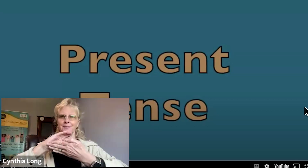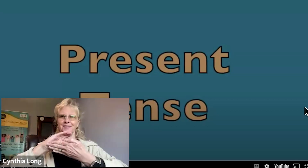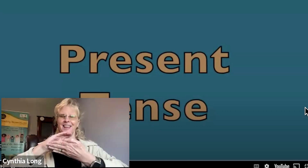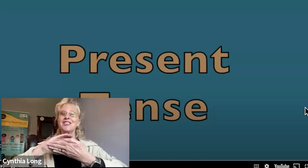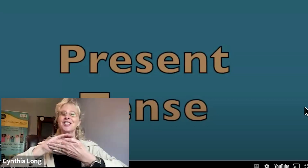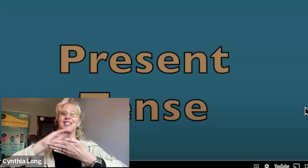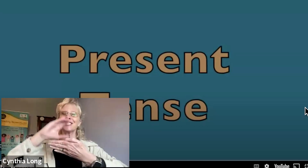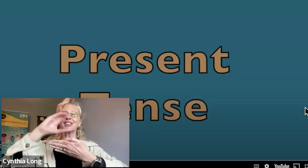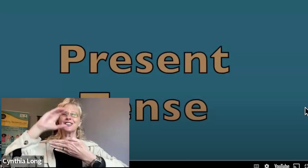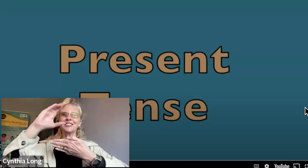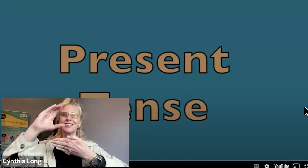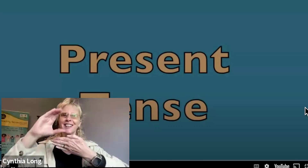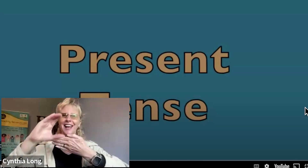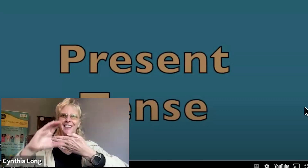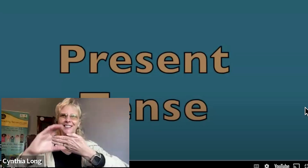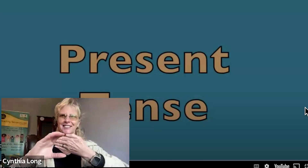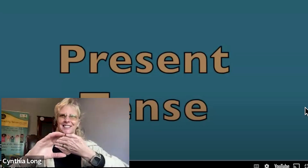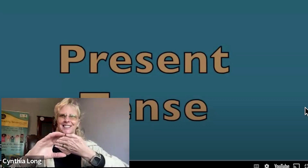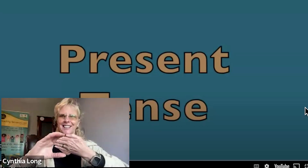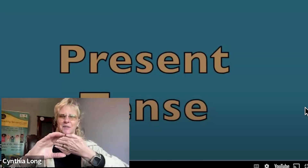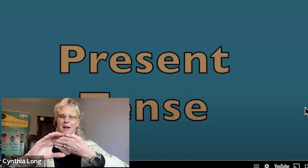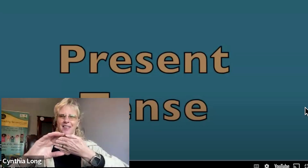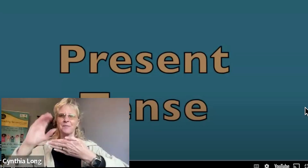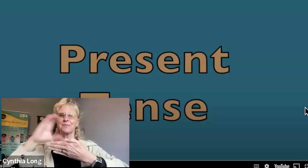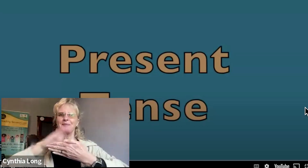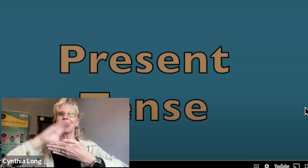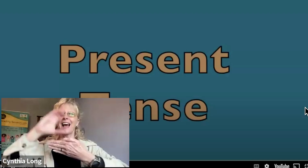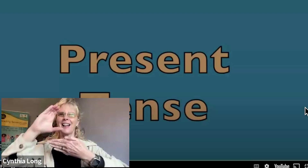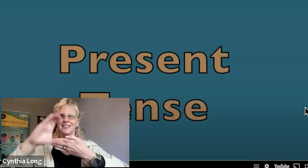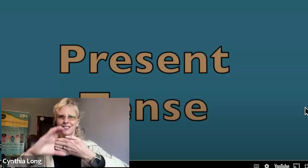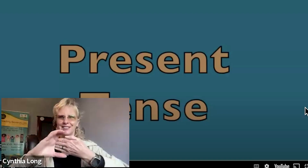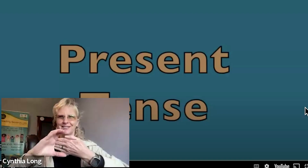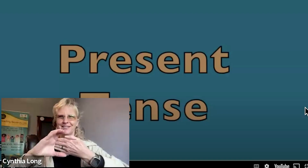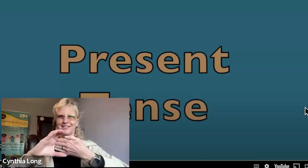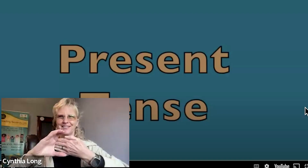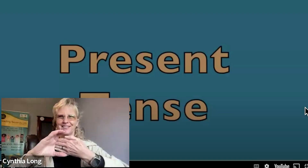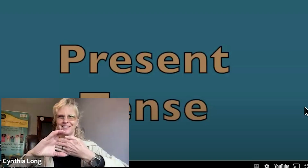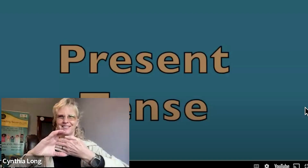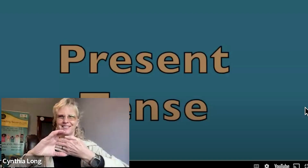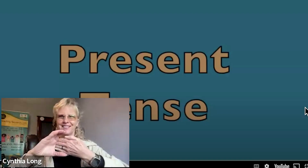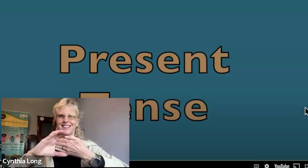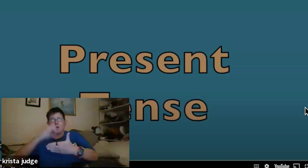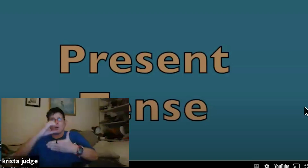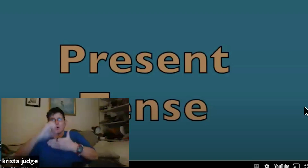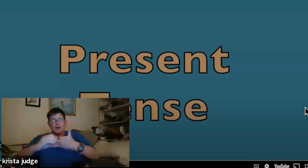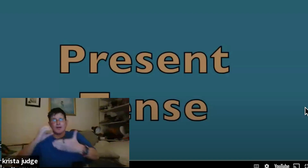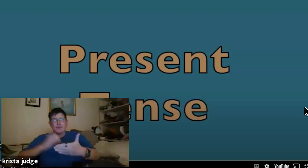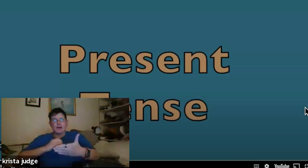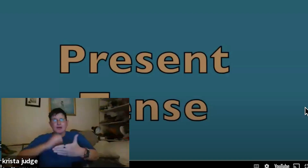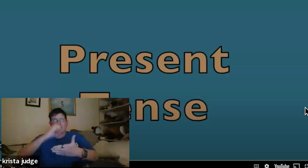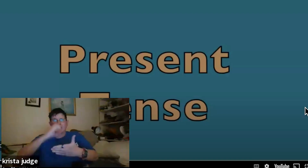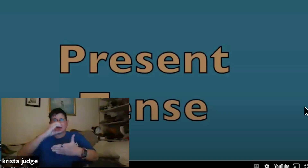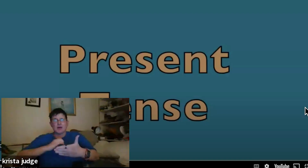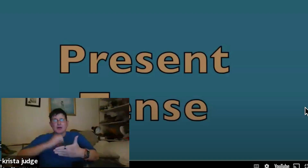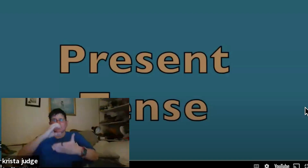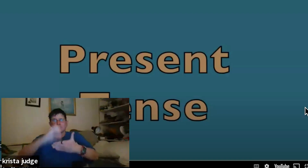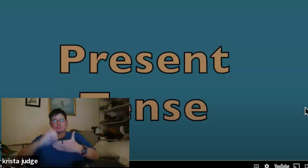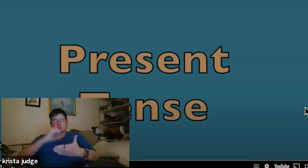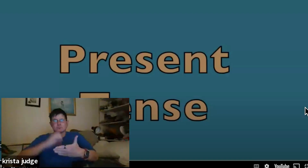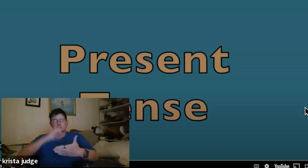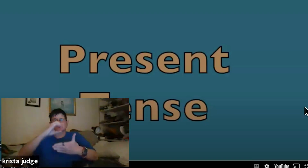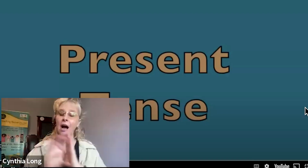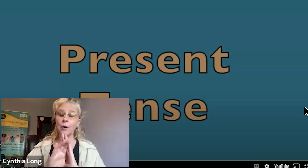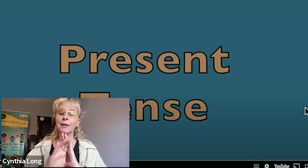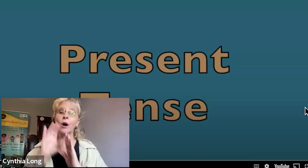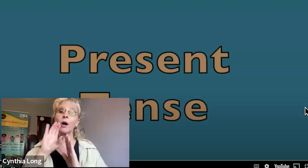hand and you're going to turn the calendar to the next month. Calendar. Oh, Yeah, okay. That makes sense. Okay. calendar.